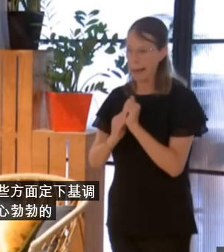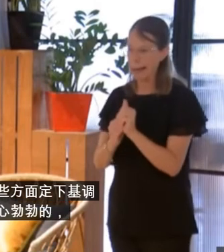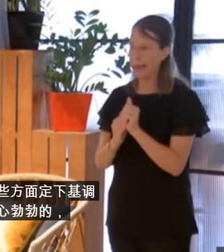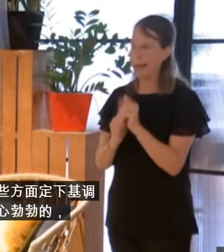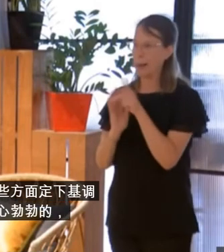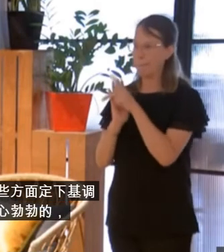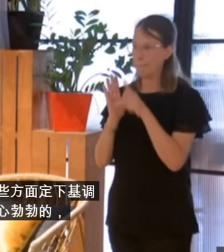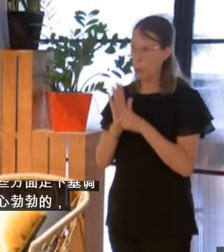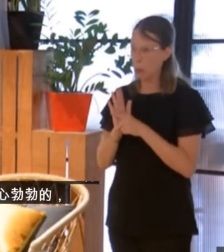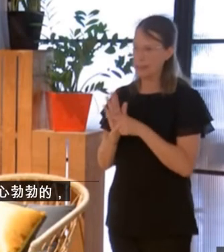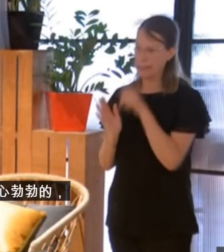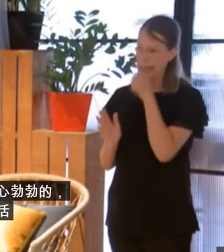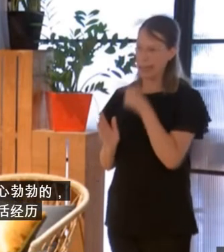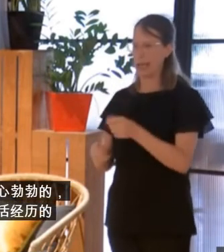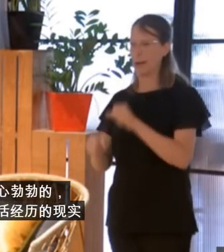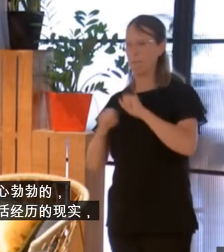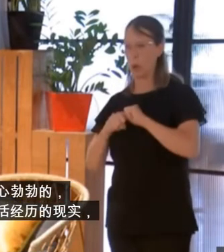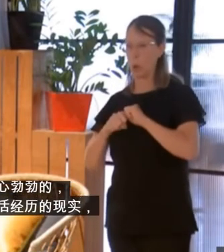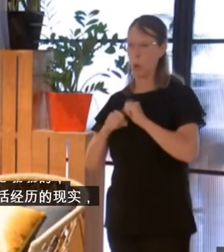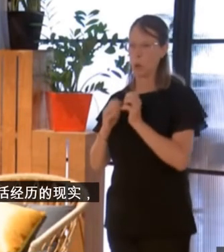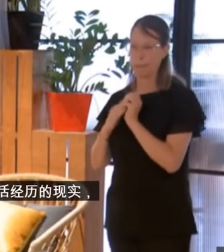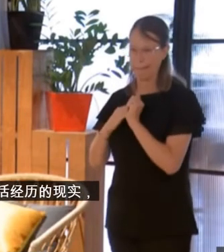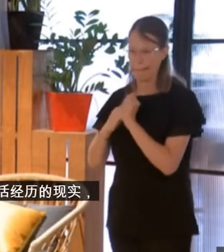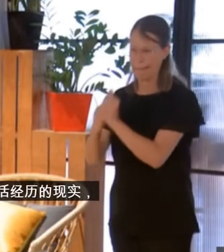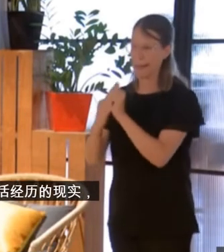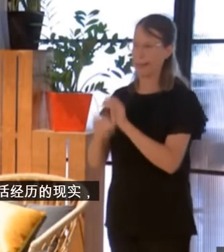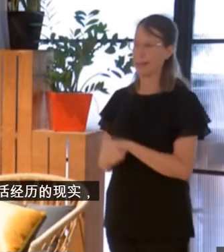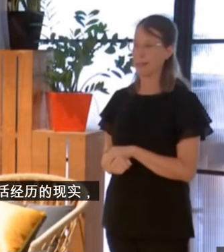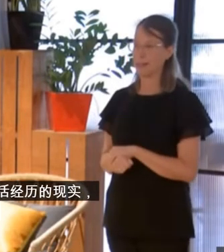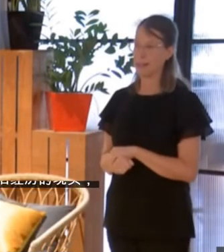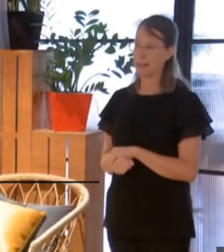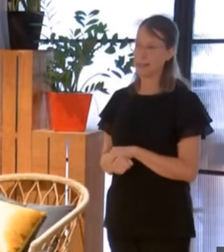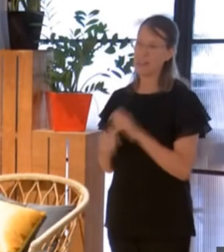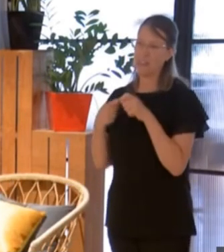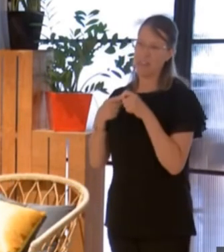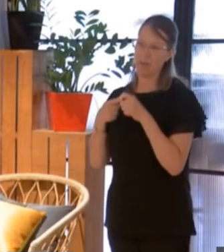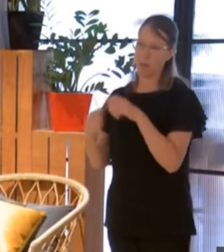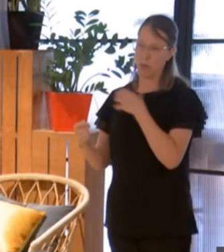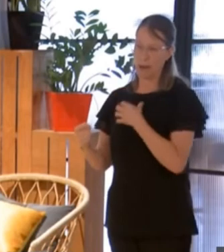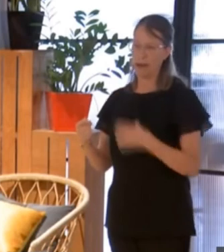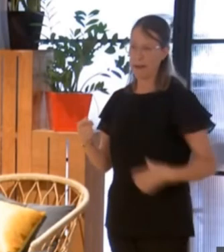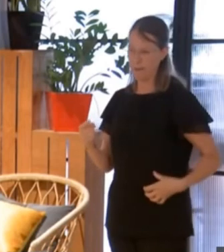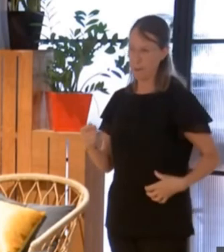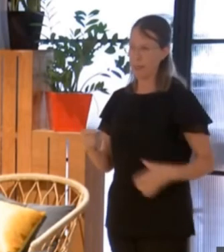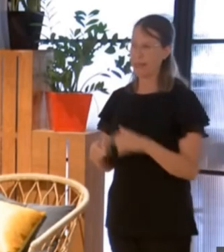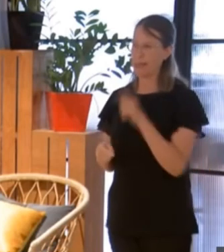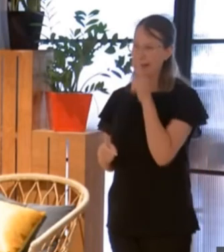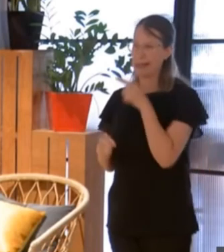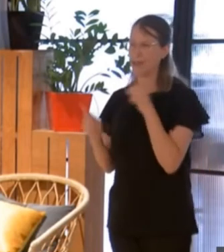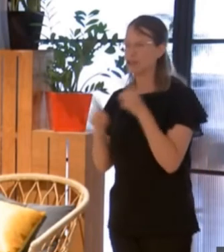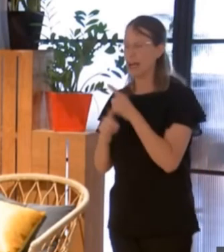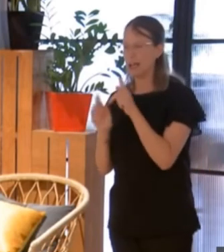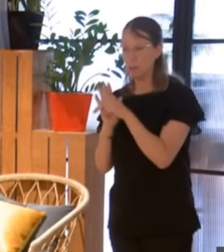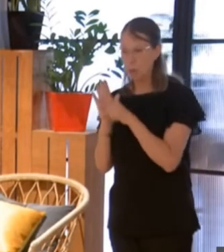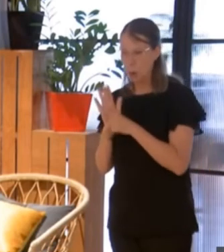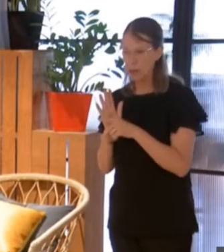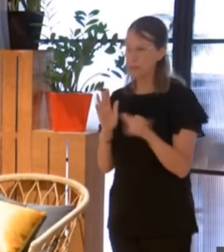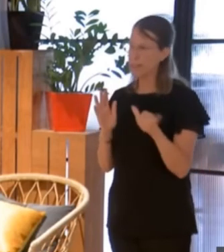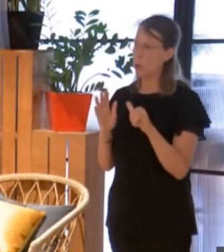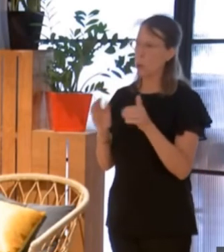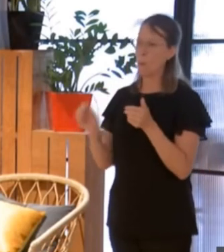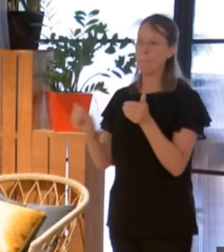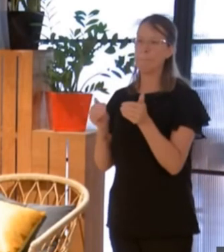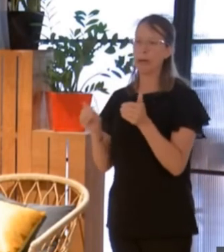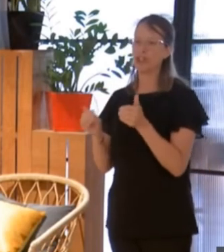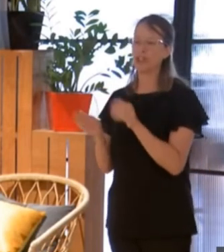go if it was bold and ambitious and dealt with the reality of our lived experiences. That's a boldness of government, and that can be dealt with through policy, through the